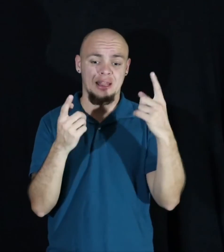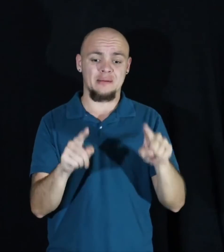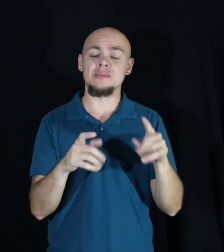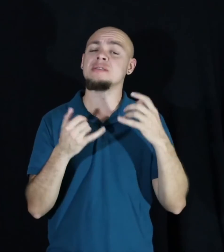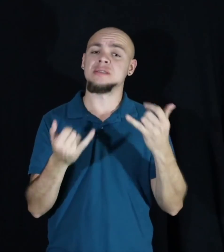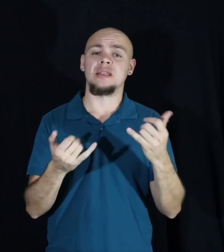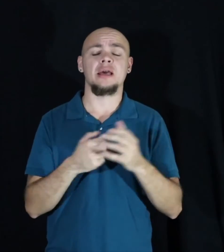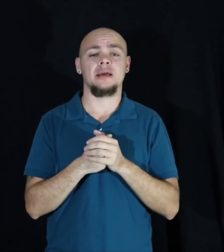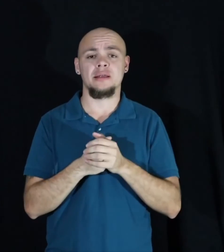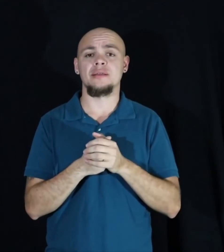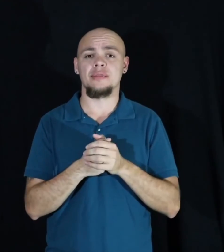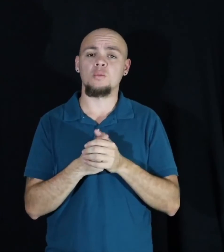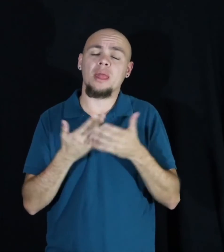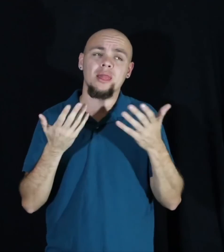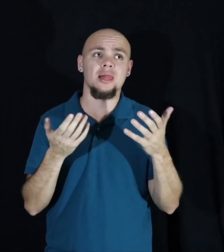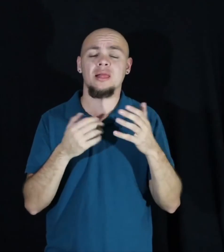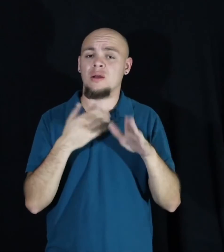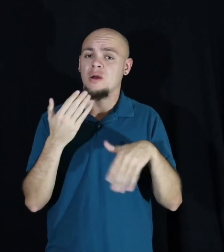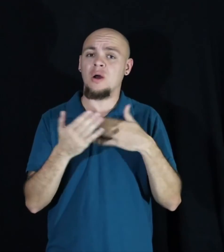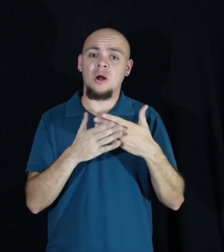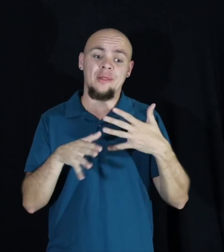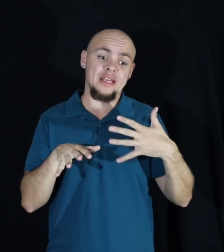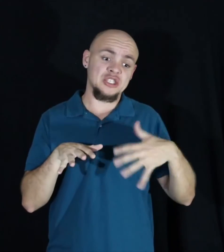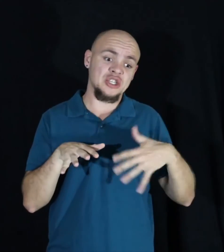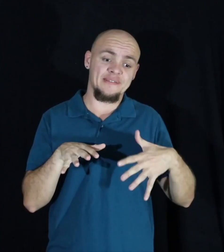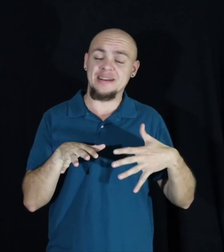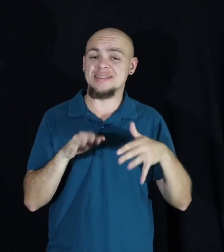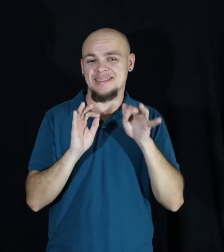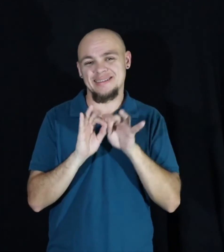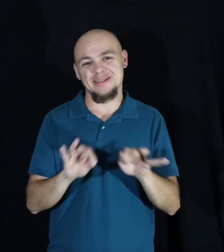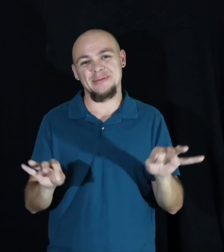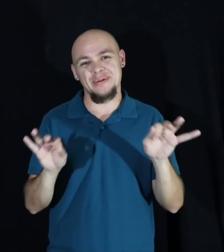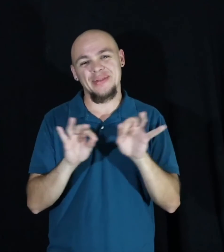then all this nervousness was worth it.